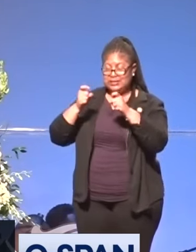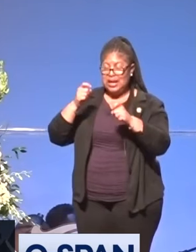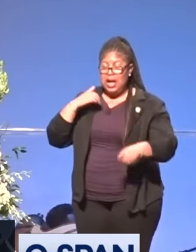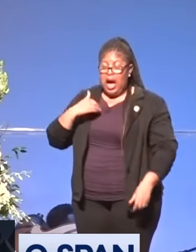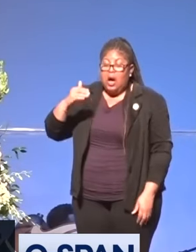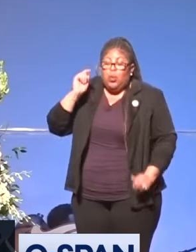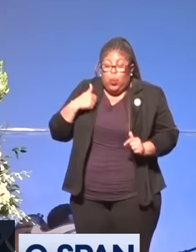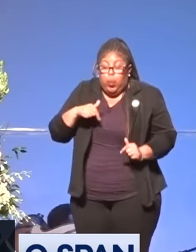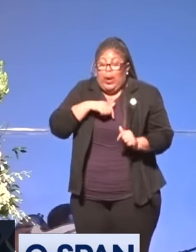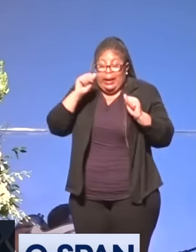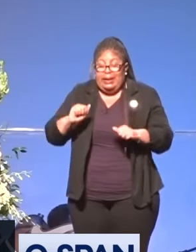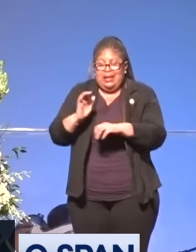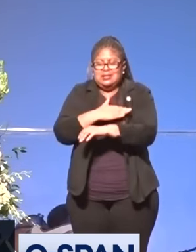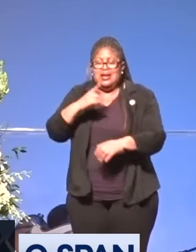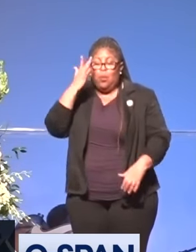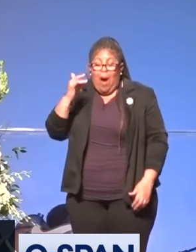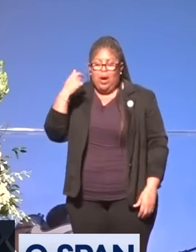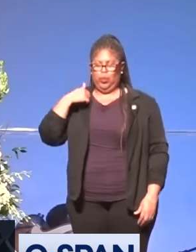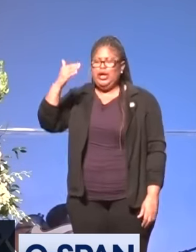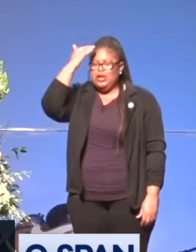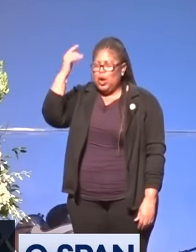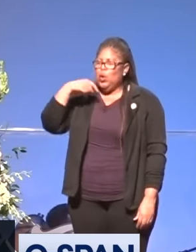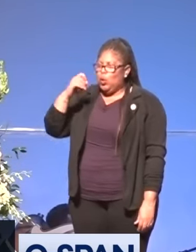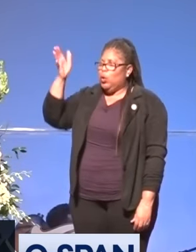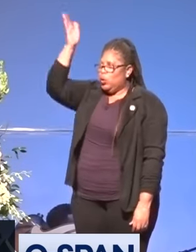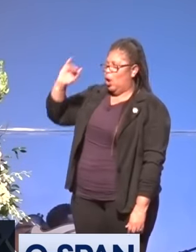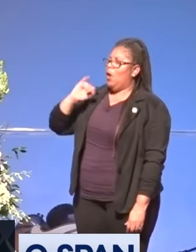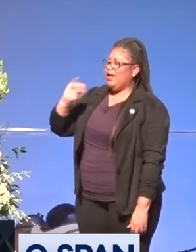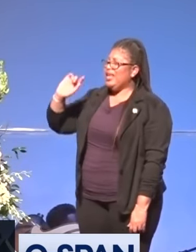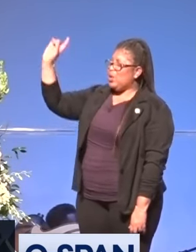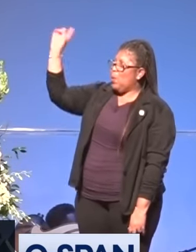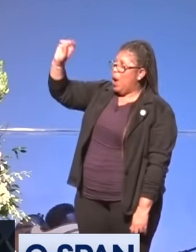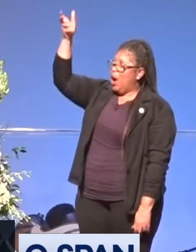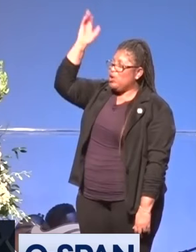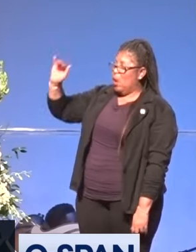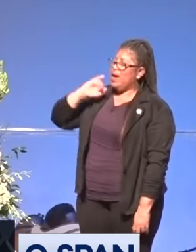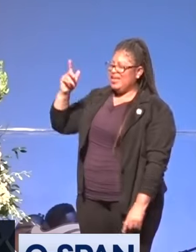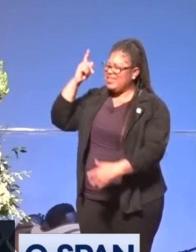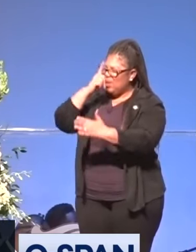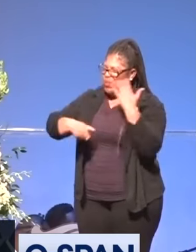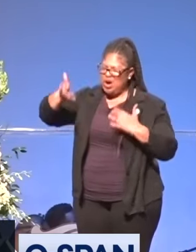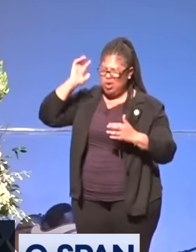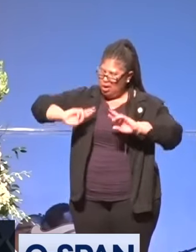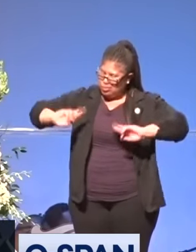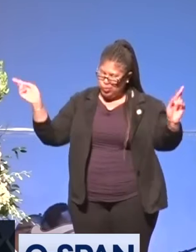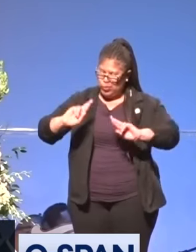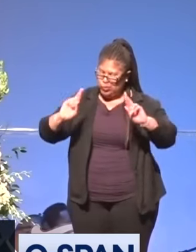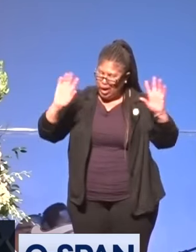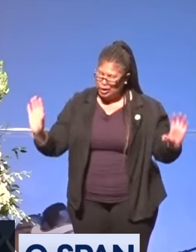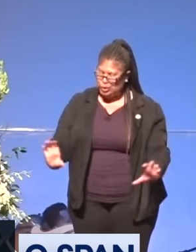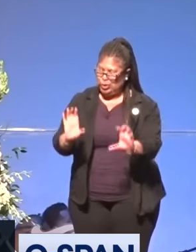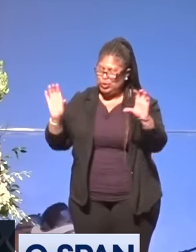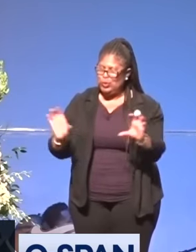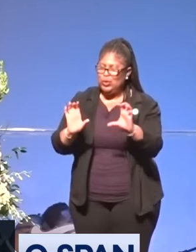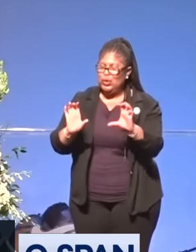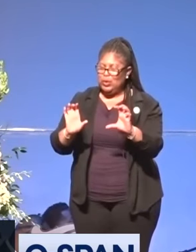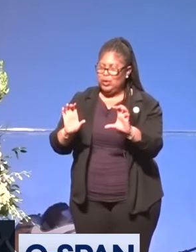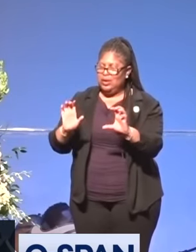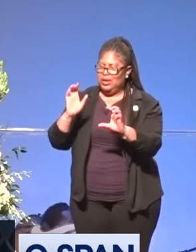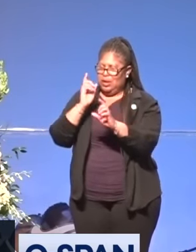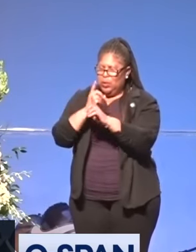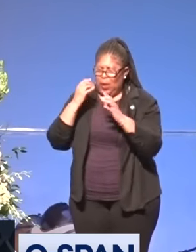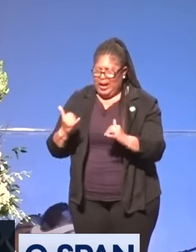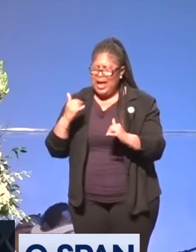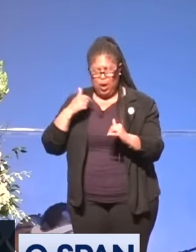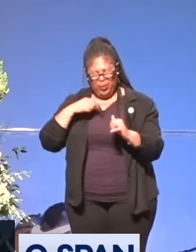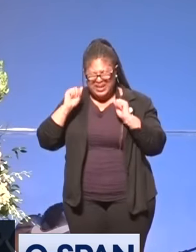sing because we know who God is, where God is, and what God is about to do. That's how we can sing in a